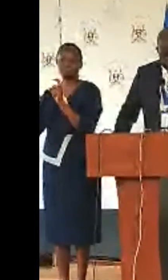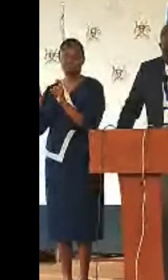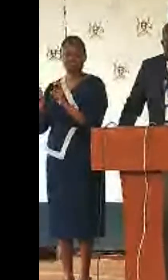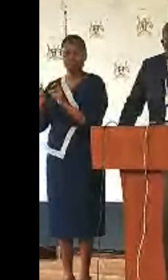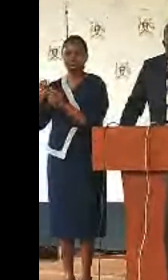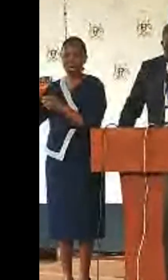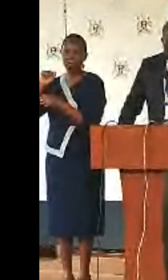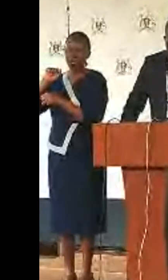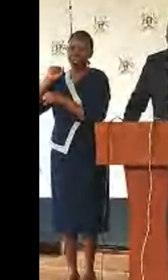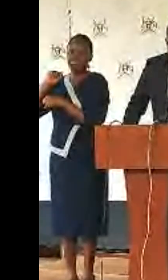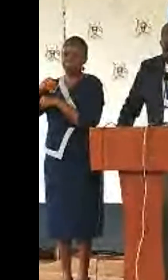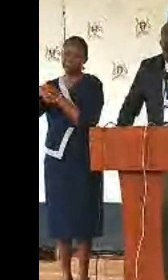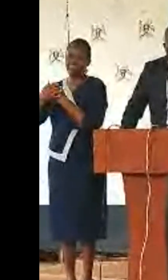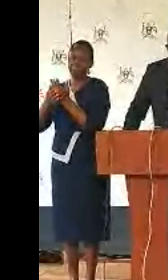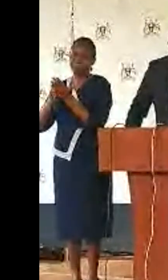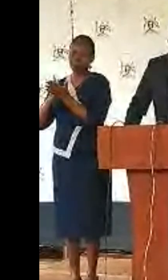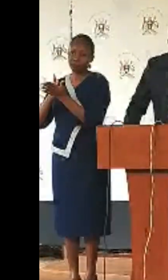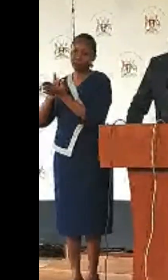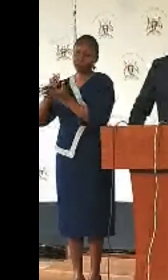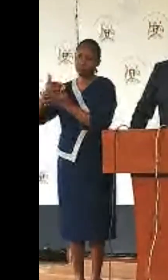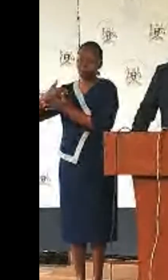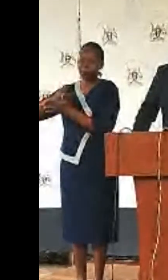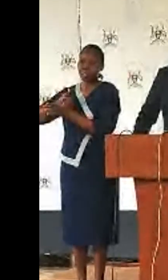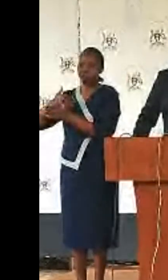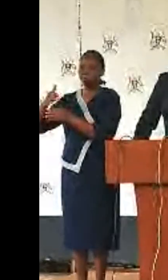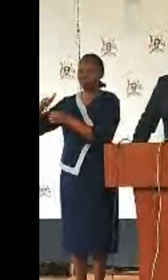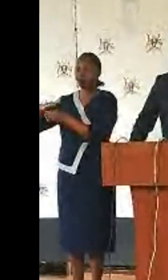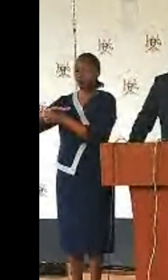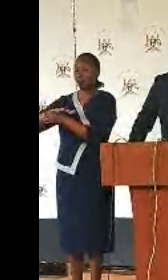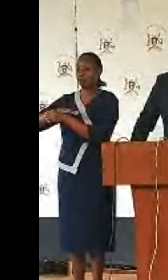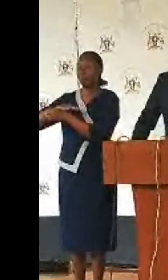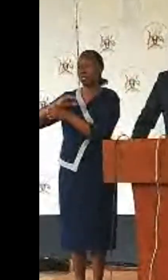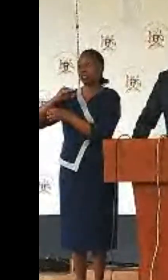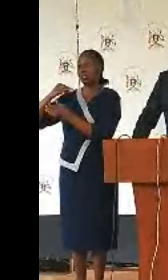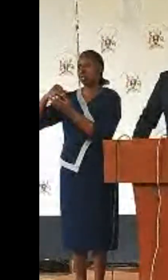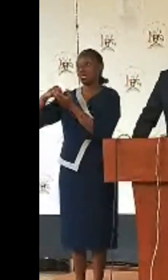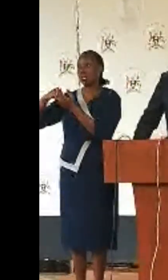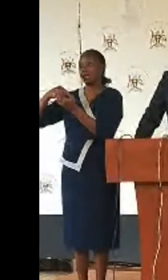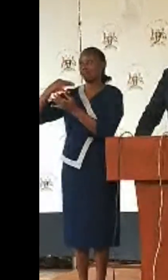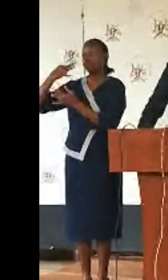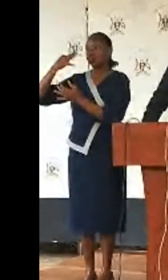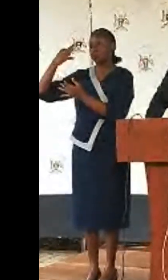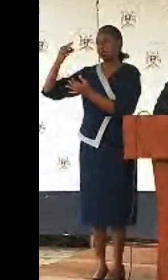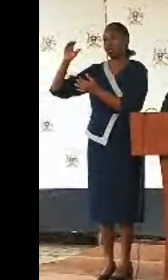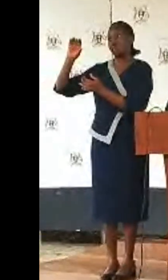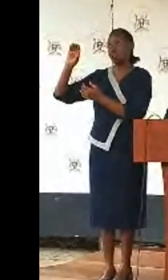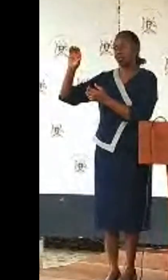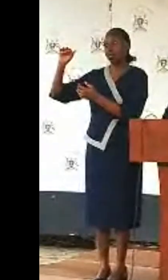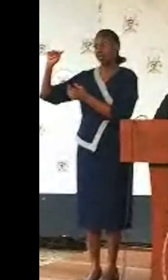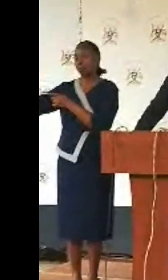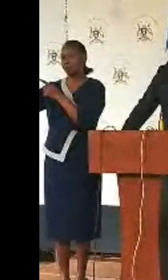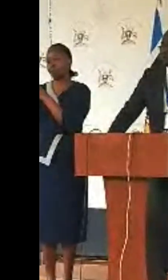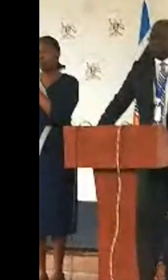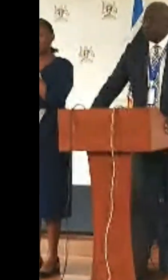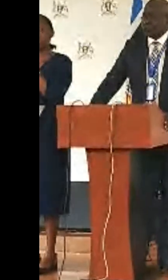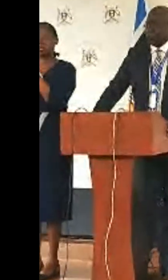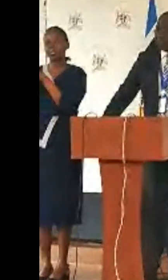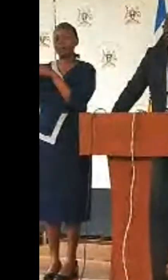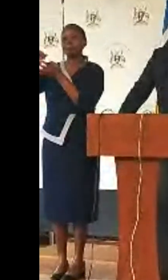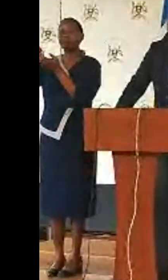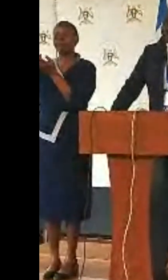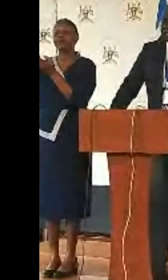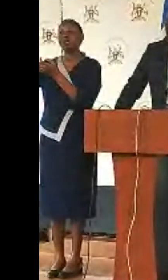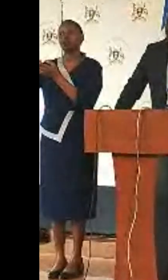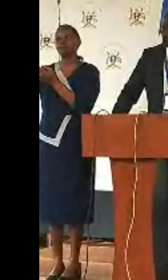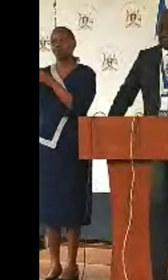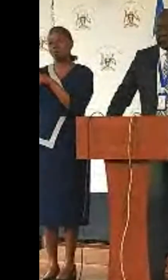must make sure that they have complete scores for senior 3 for CA as well as senior 4, because we